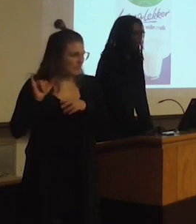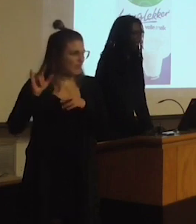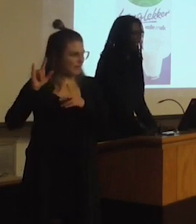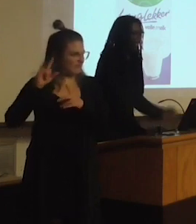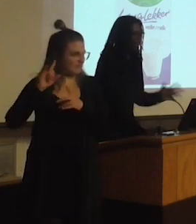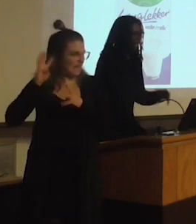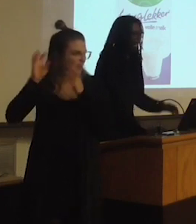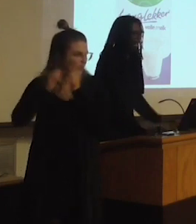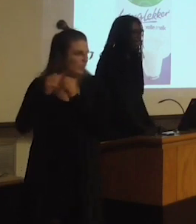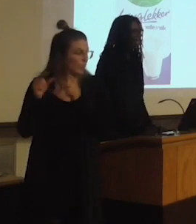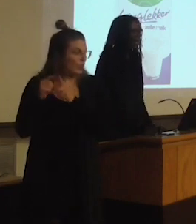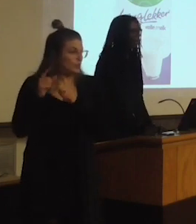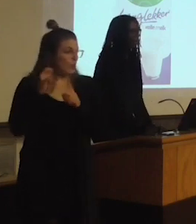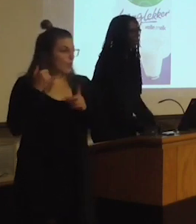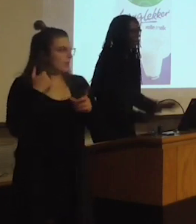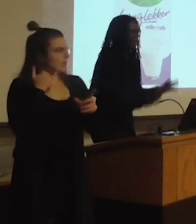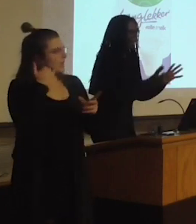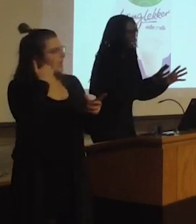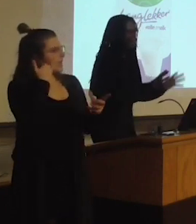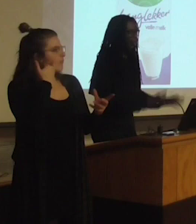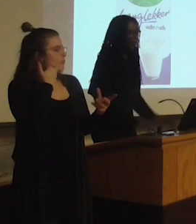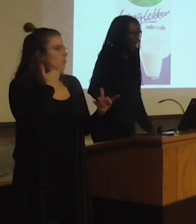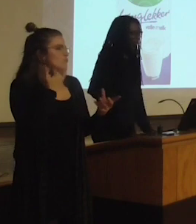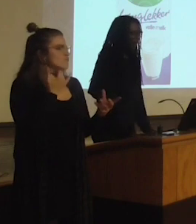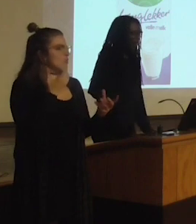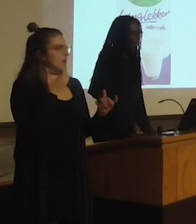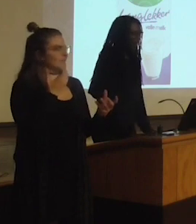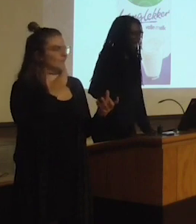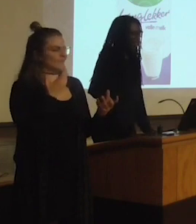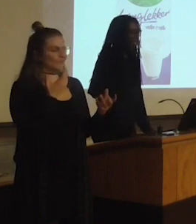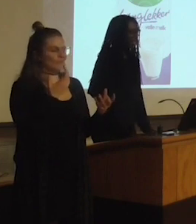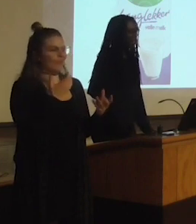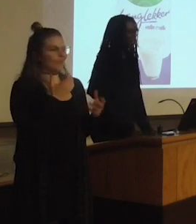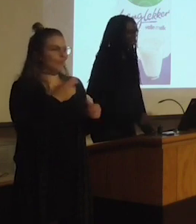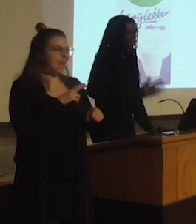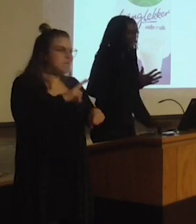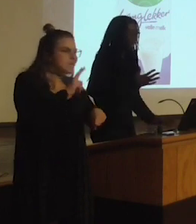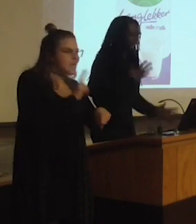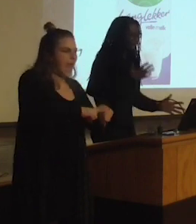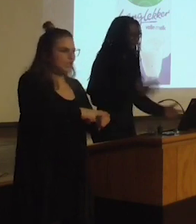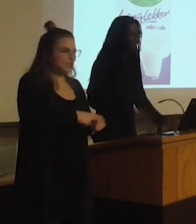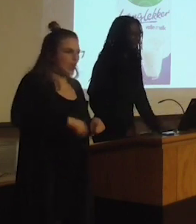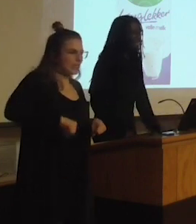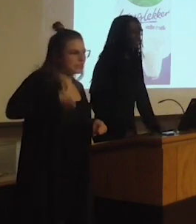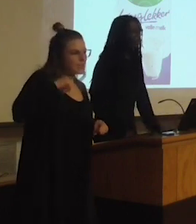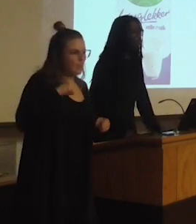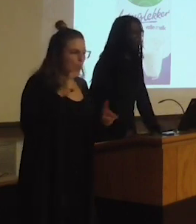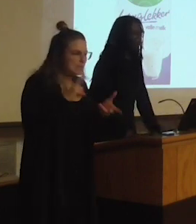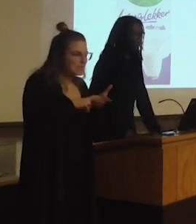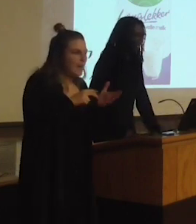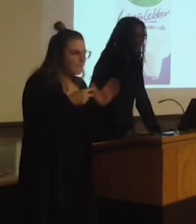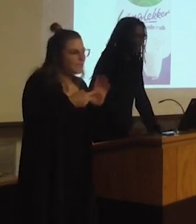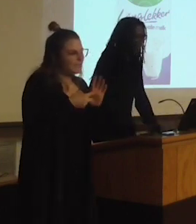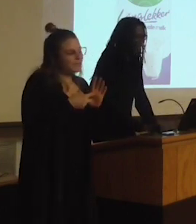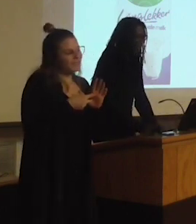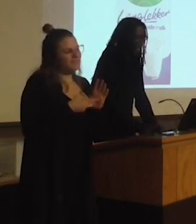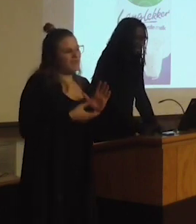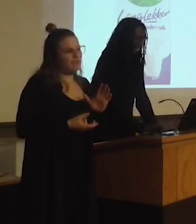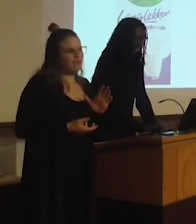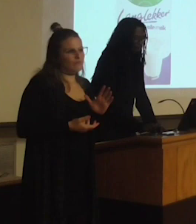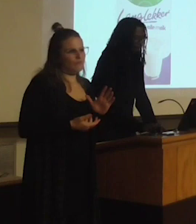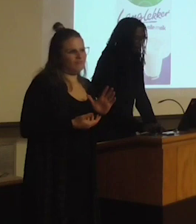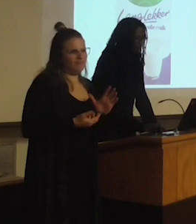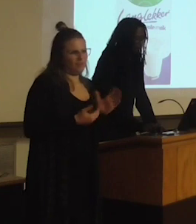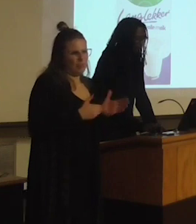So to actually apply any type of qualifiers to nationalism, that's almost redundant in a way.